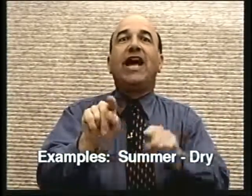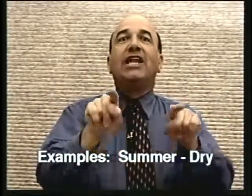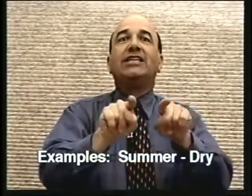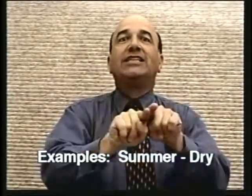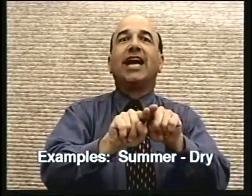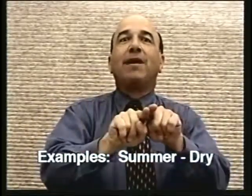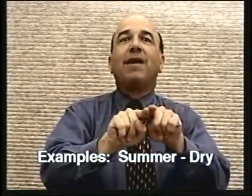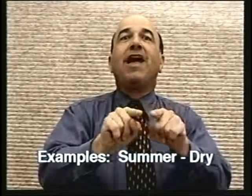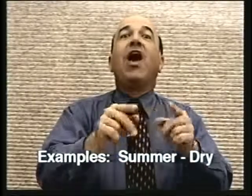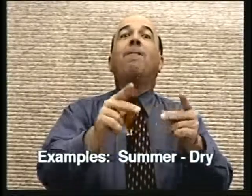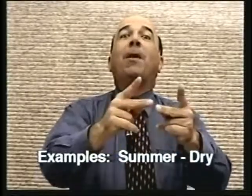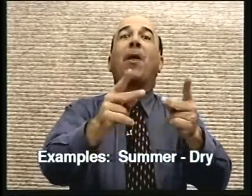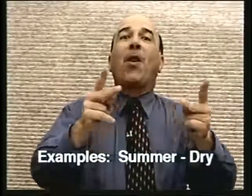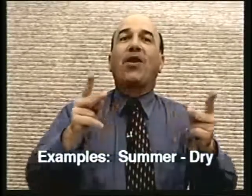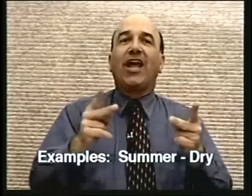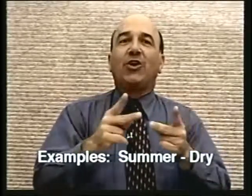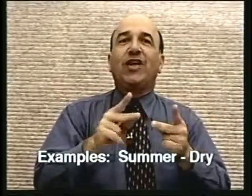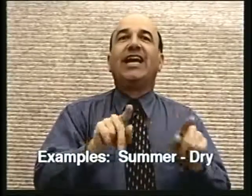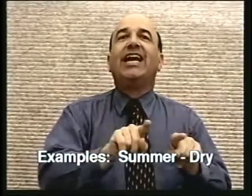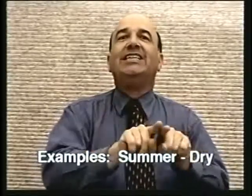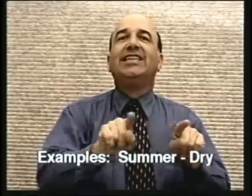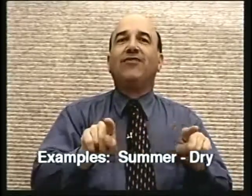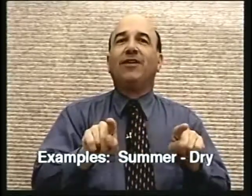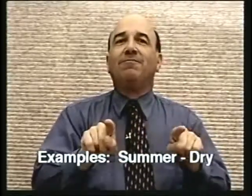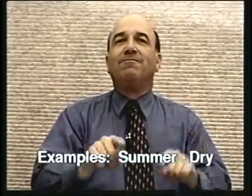the same, but the location is different.